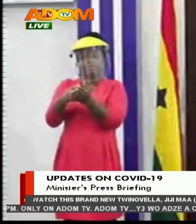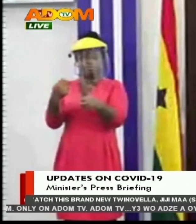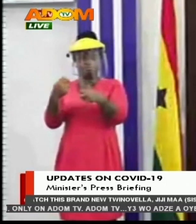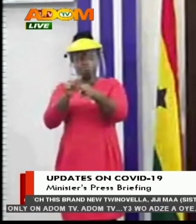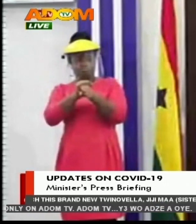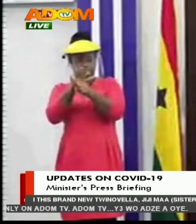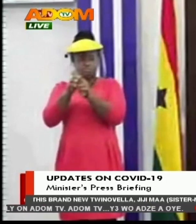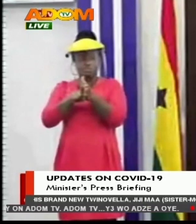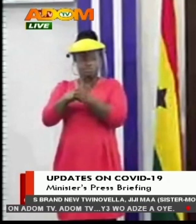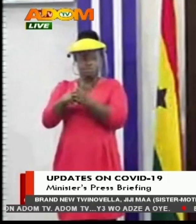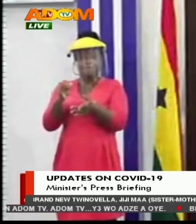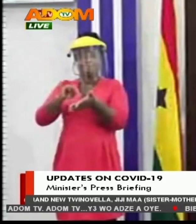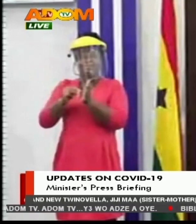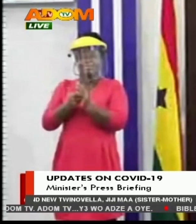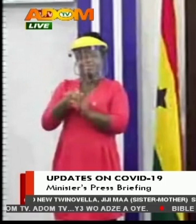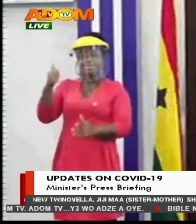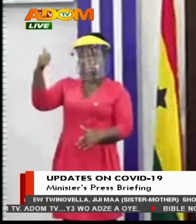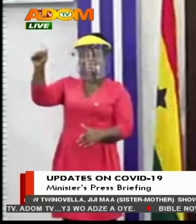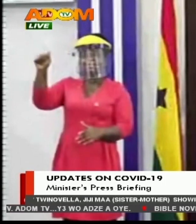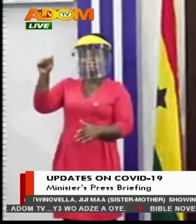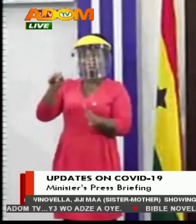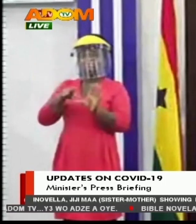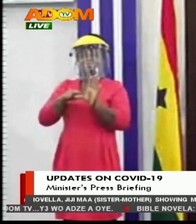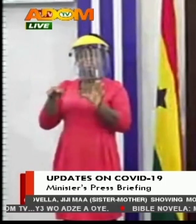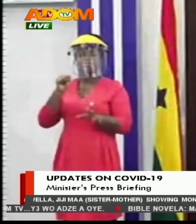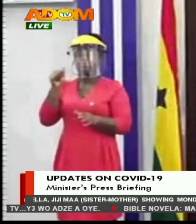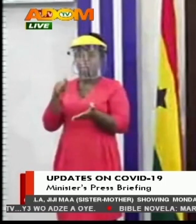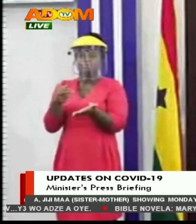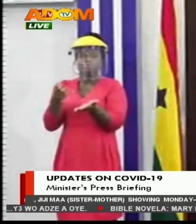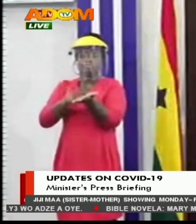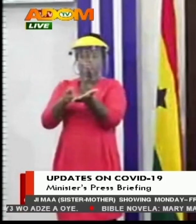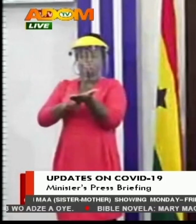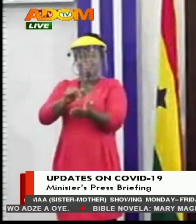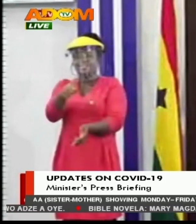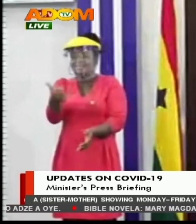Korle Klottey, Ayawaso West, and 12,